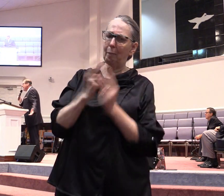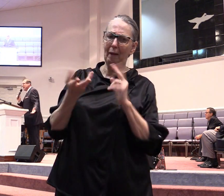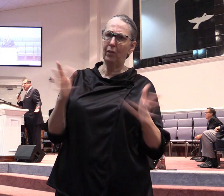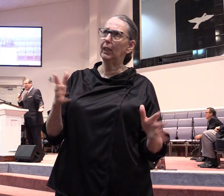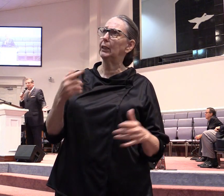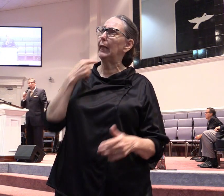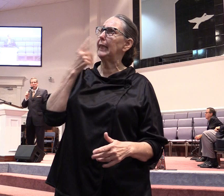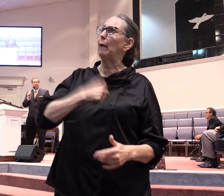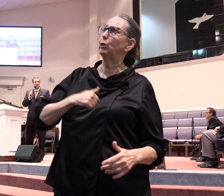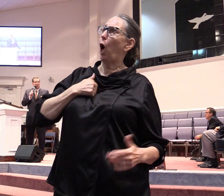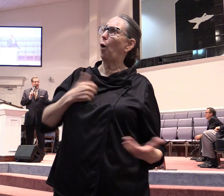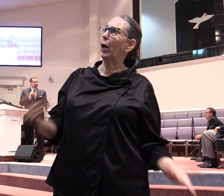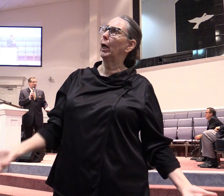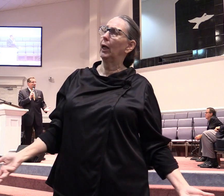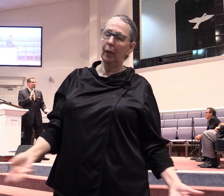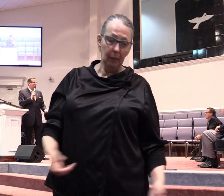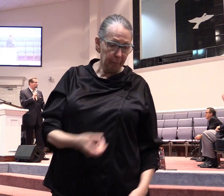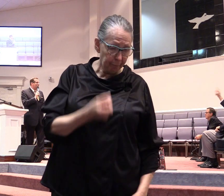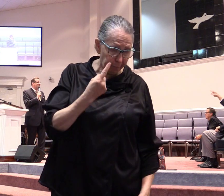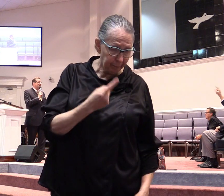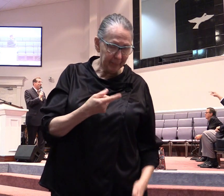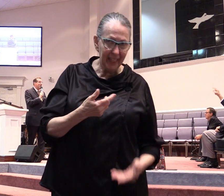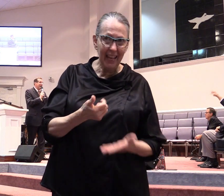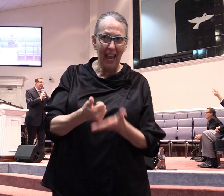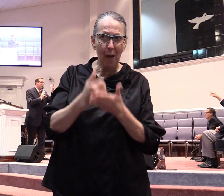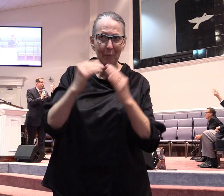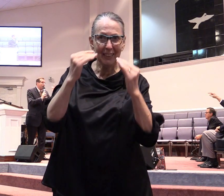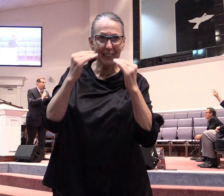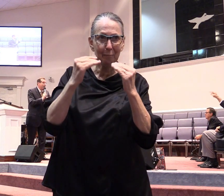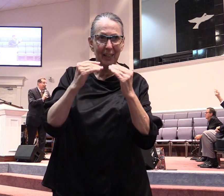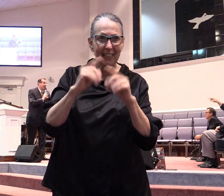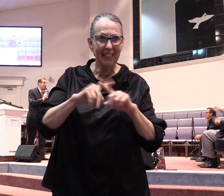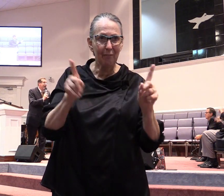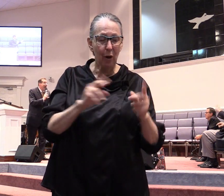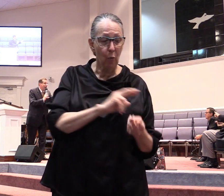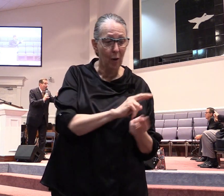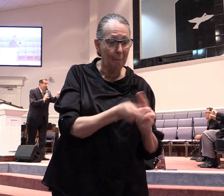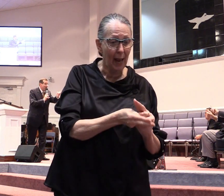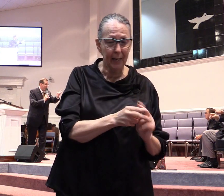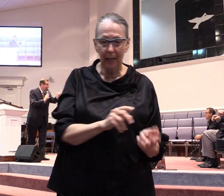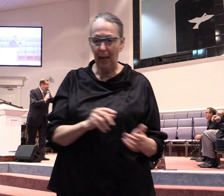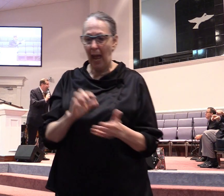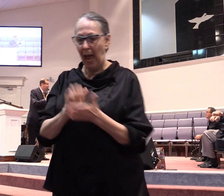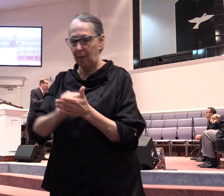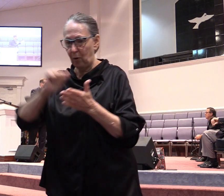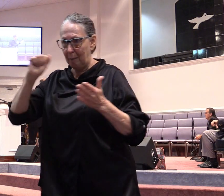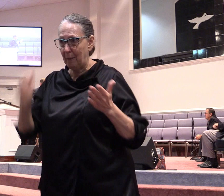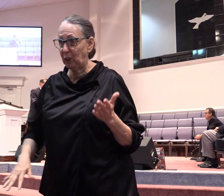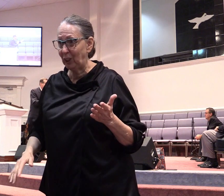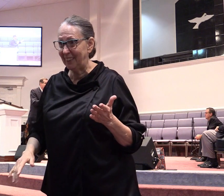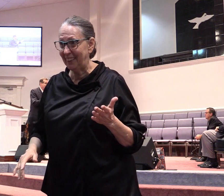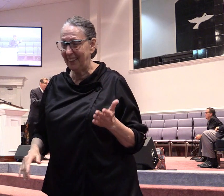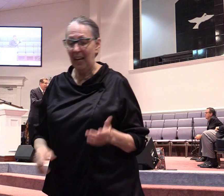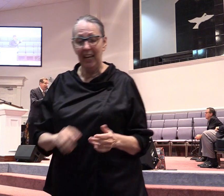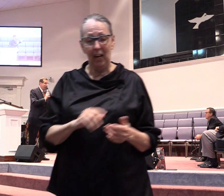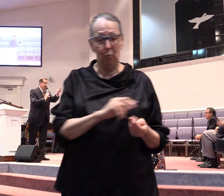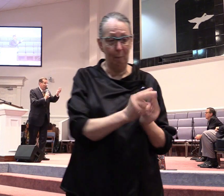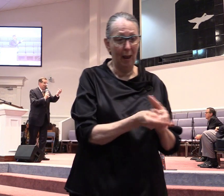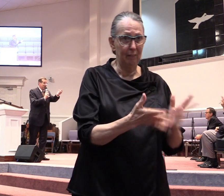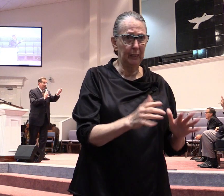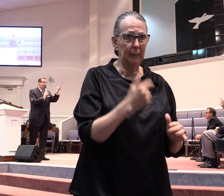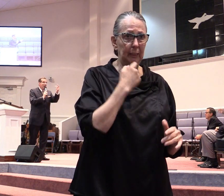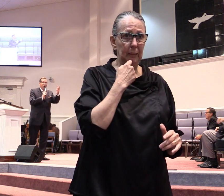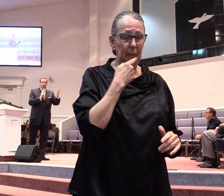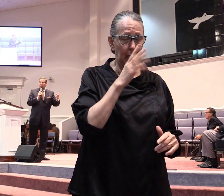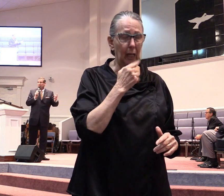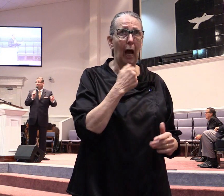them. And He said, don't you understand? Then He took me on a journey to tell me about the difference between repentance and remission. And He taught me the difference in 2 things when He